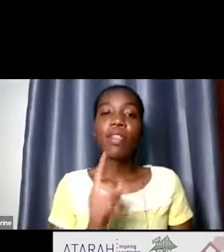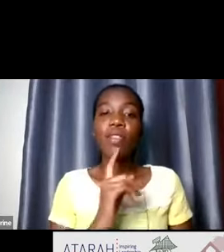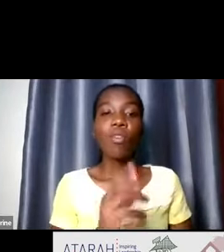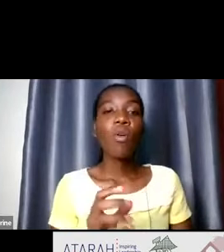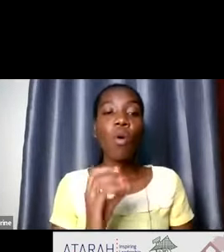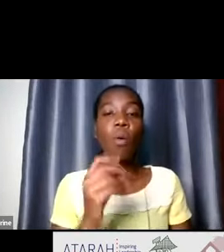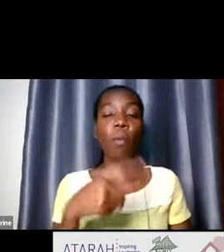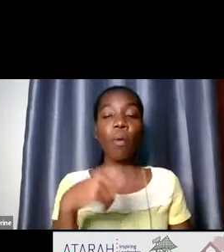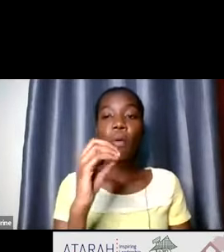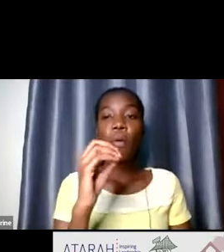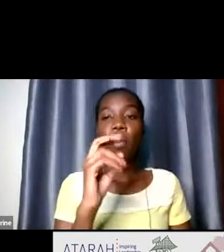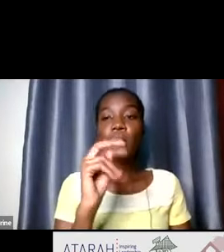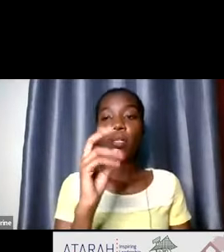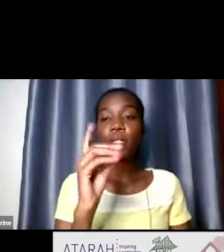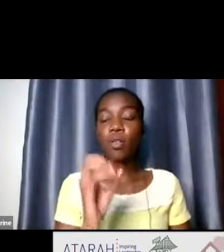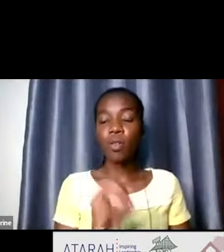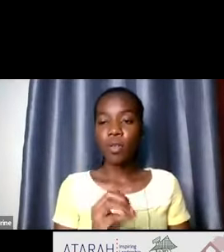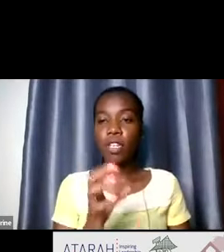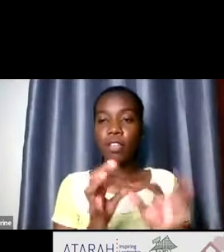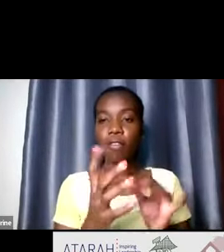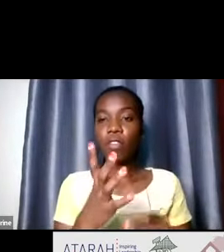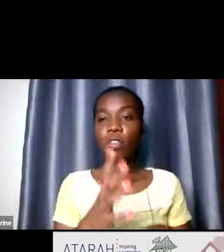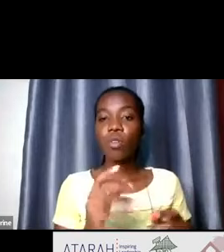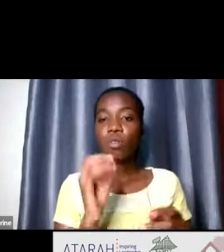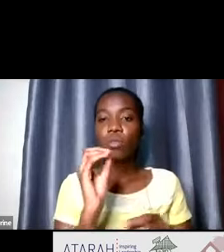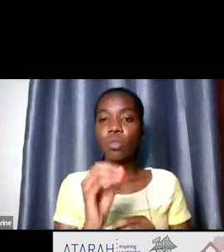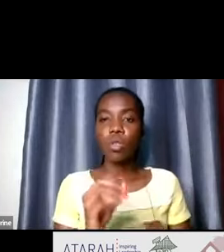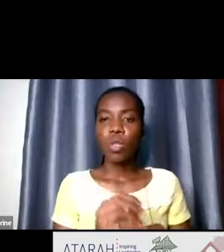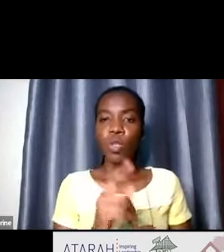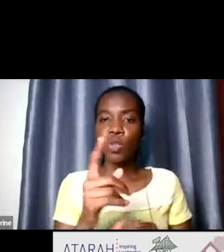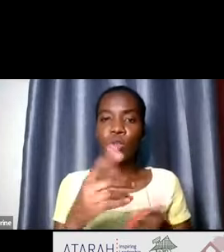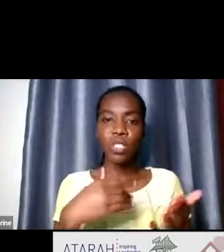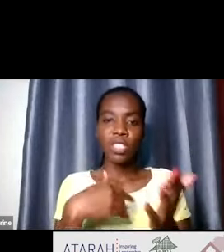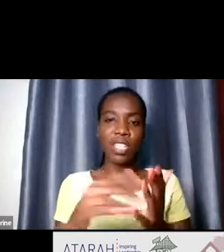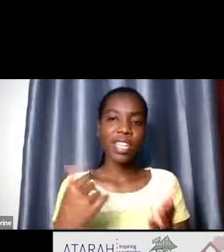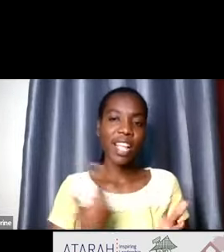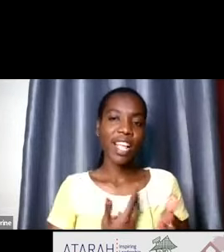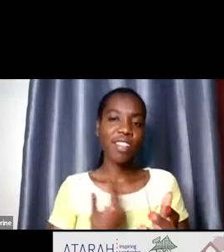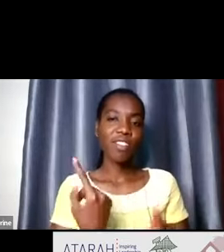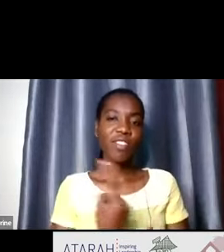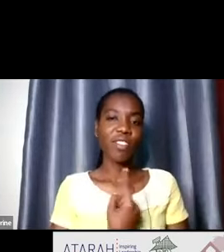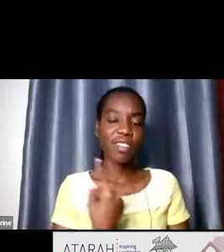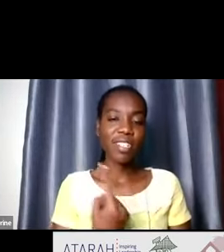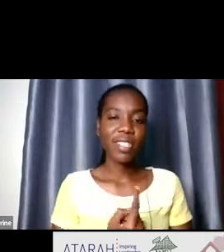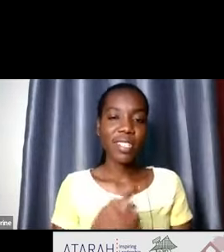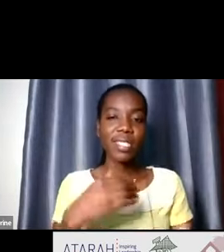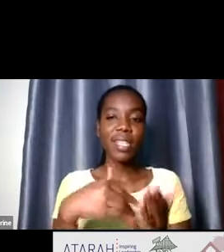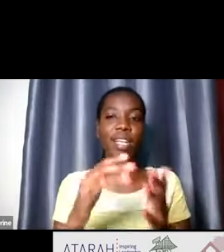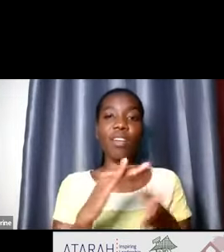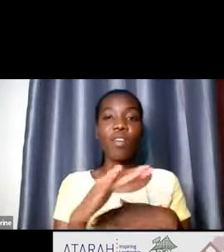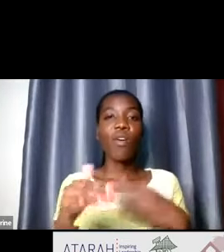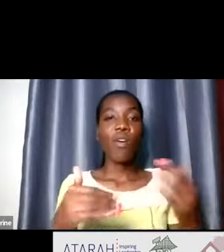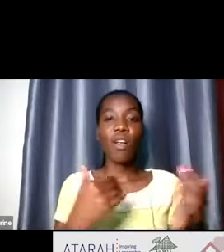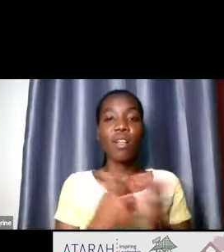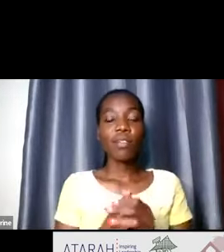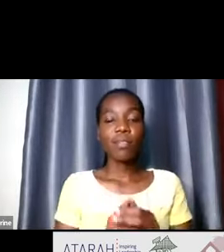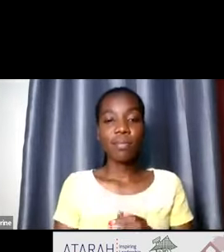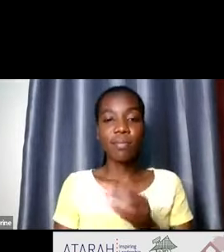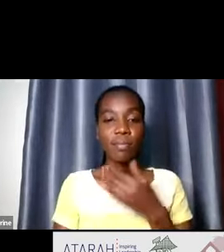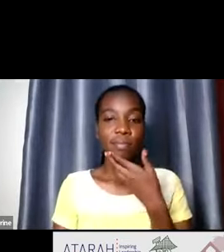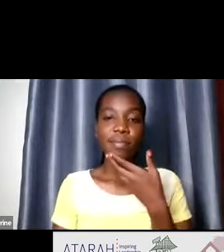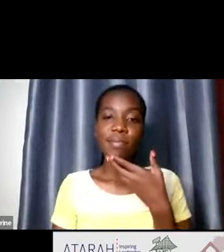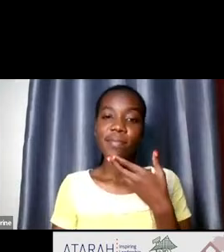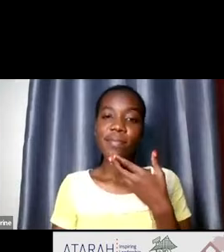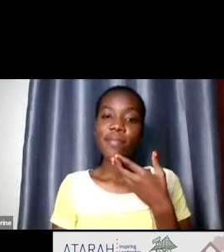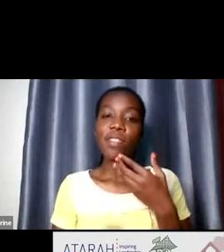up, Kevin has put in, or Kevin, you've sent to host and panelists. Please send to everyone. He's